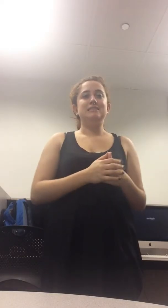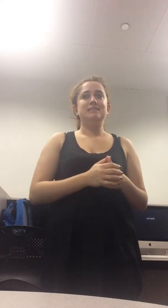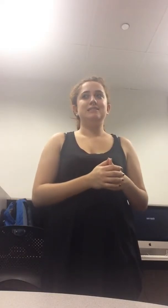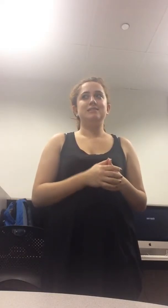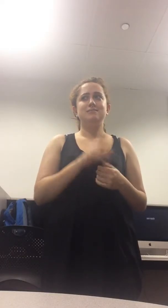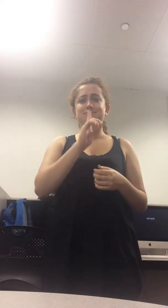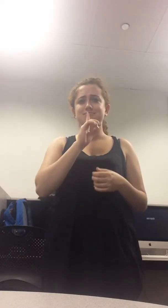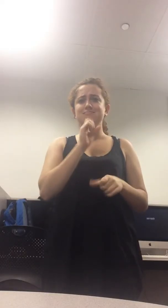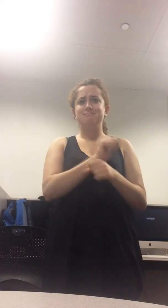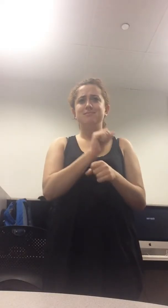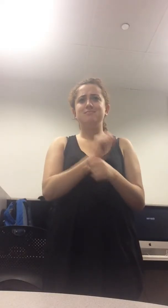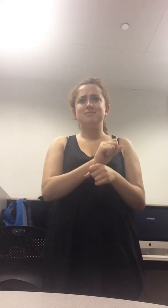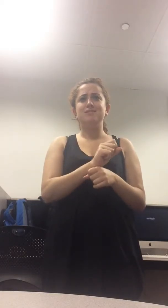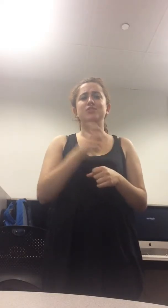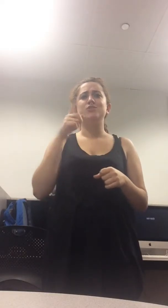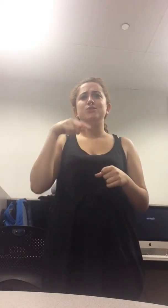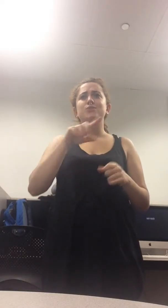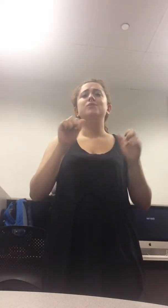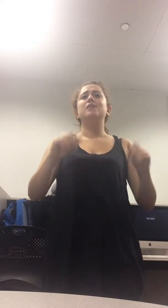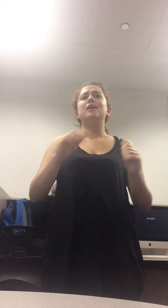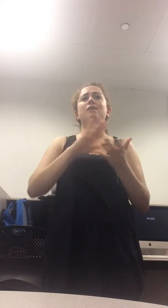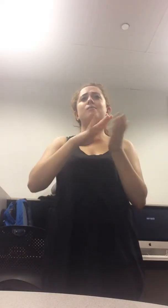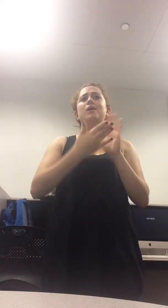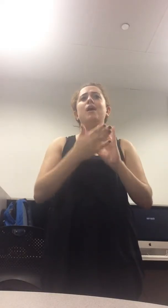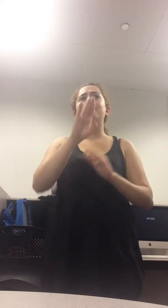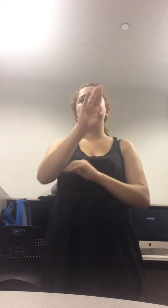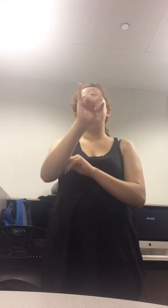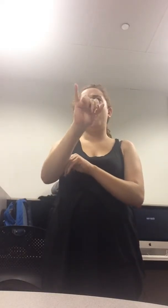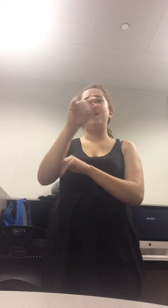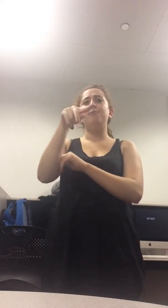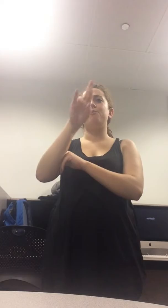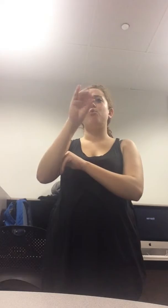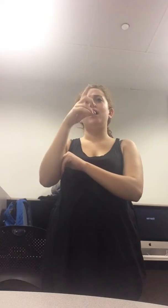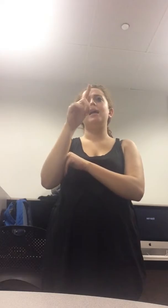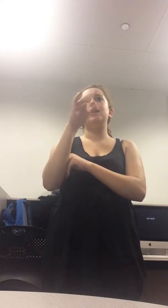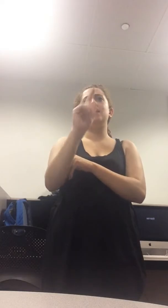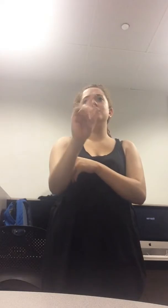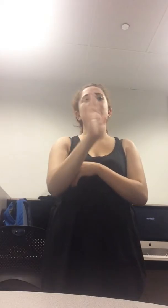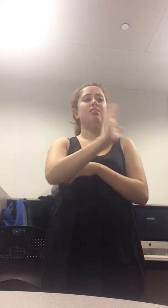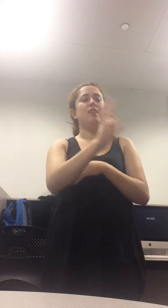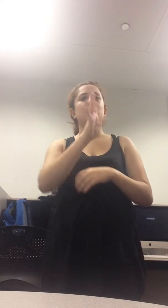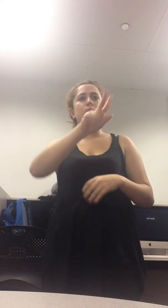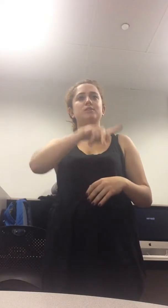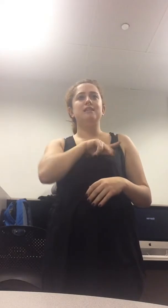a byproduct of their particular personality, and you worry about them. You guys worry about your friends? Or your